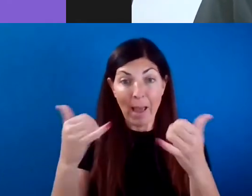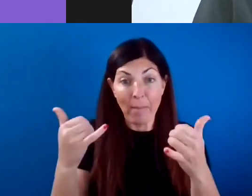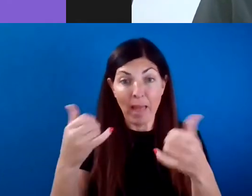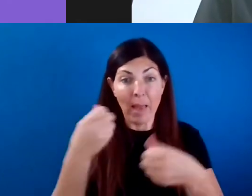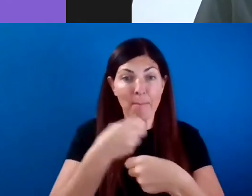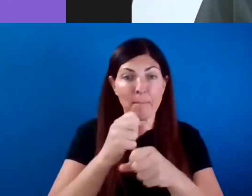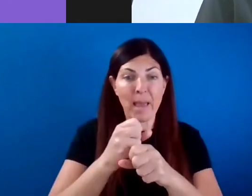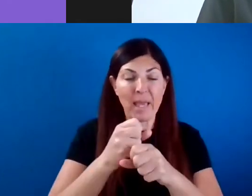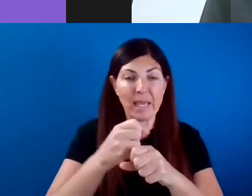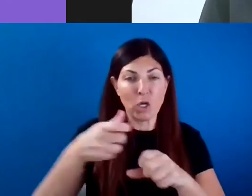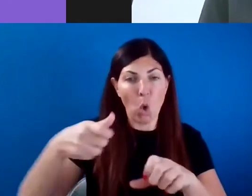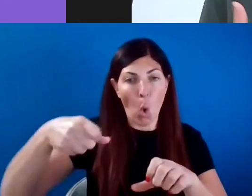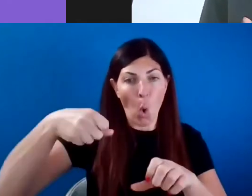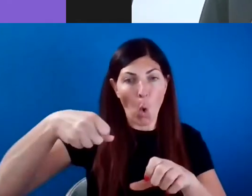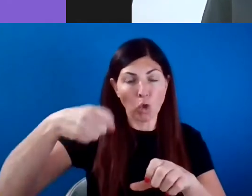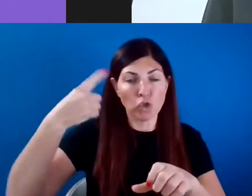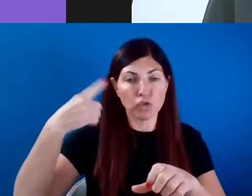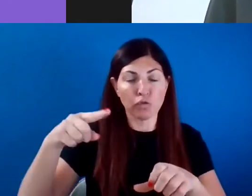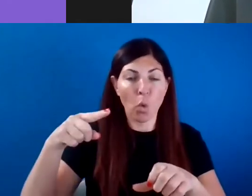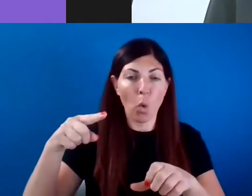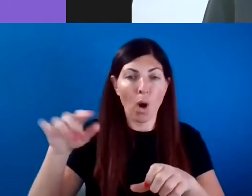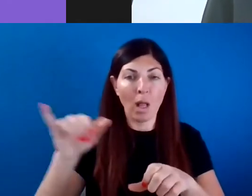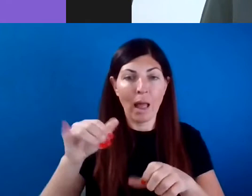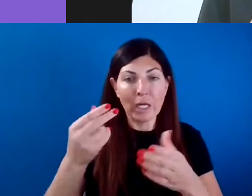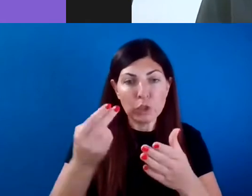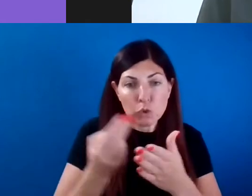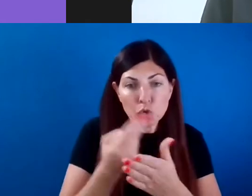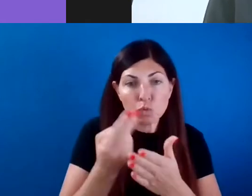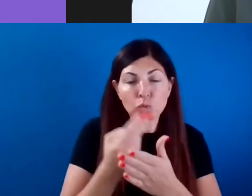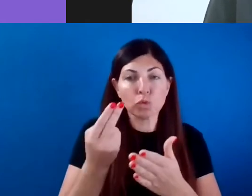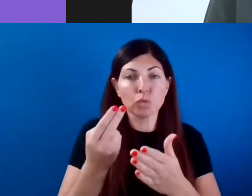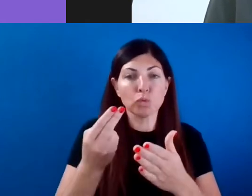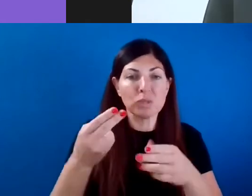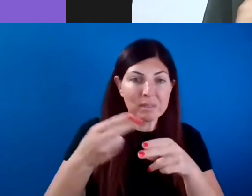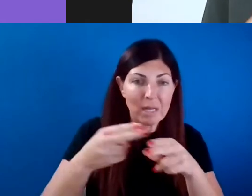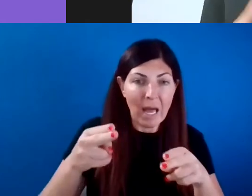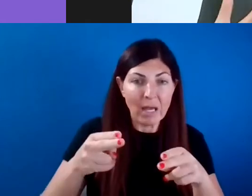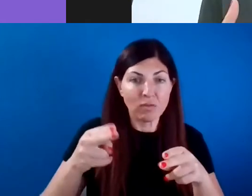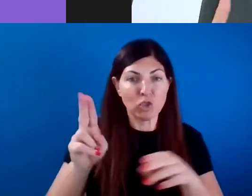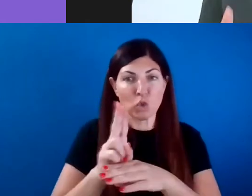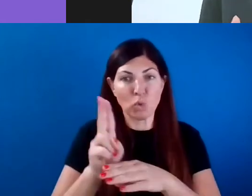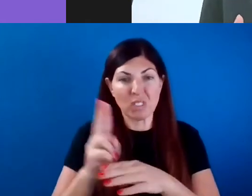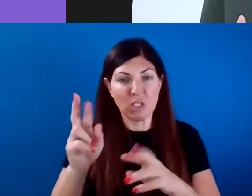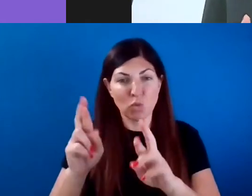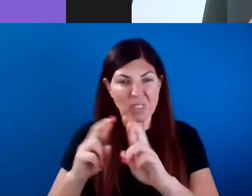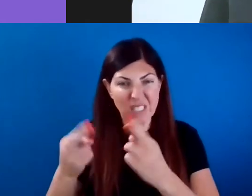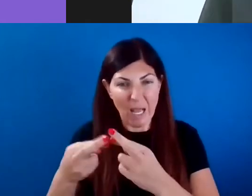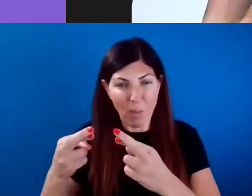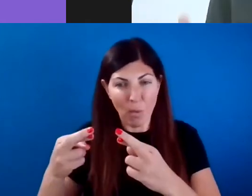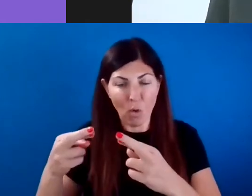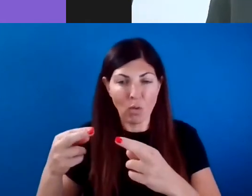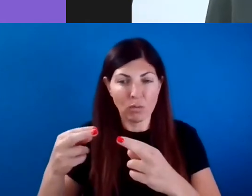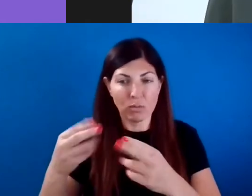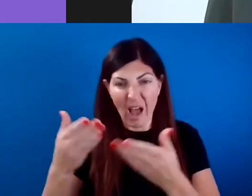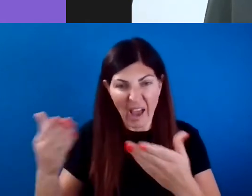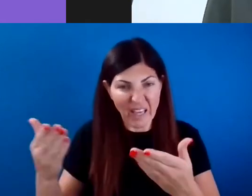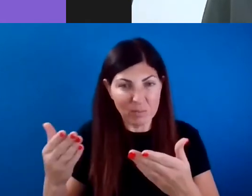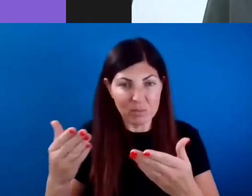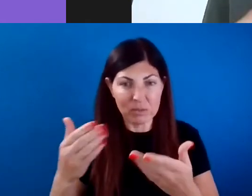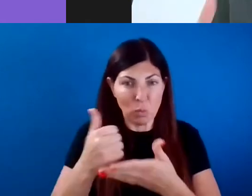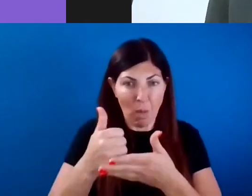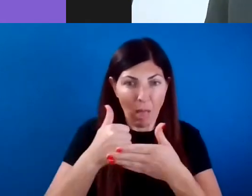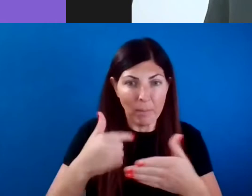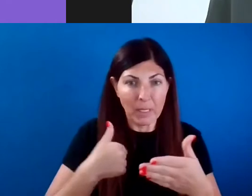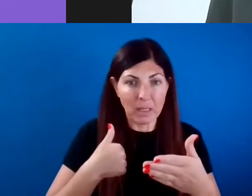silverware out of easily recyclable items that are readily available. It's kind of become a game where every time I go somewhere,